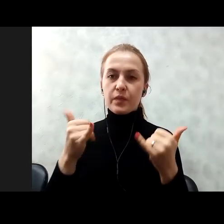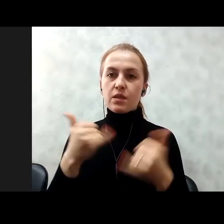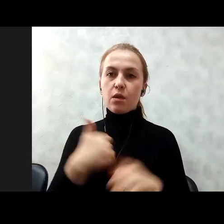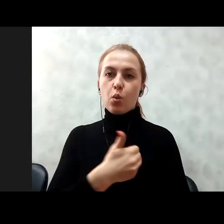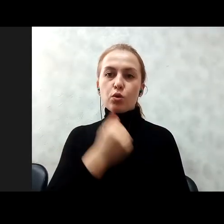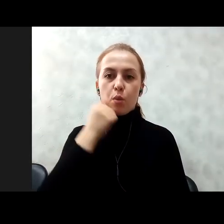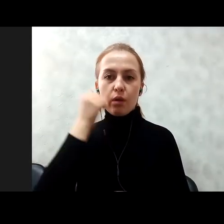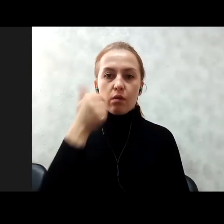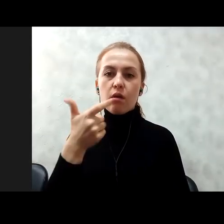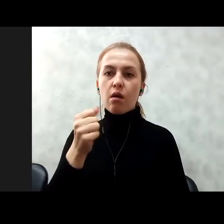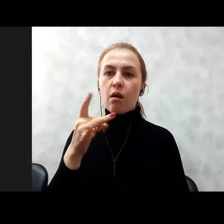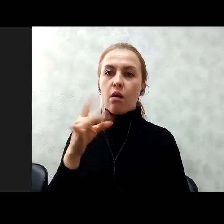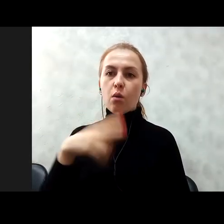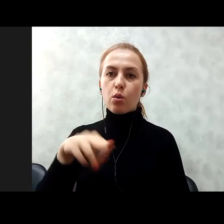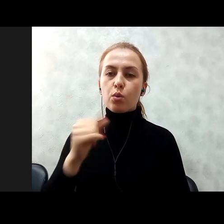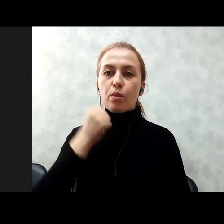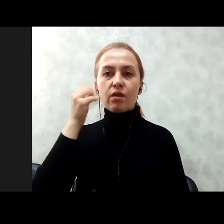to join, please